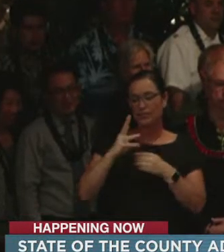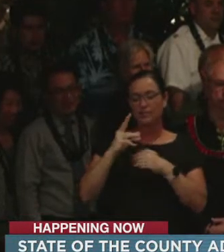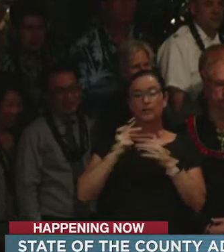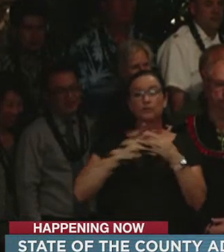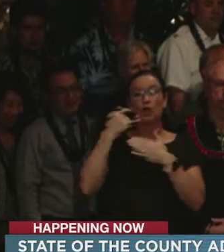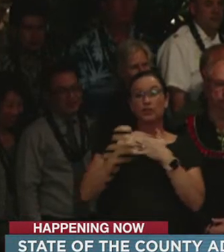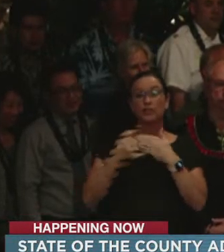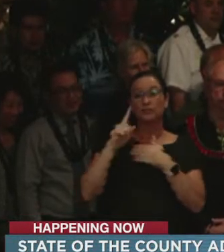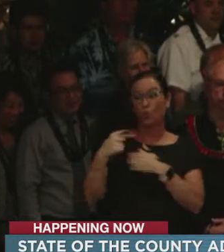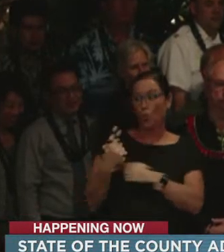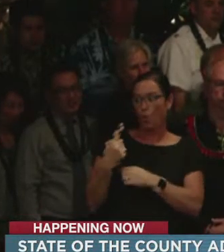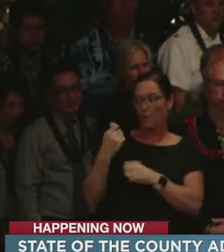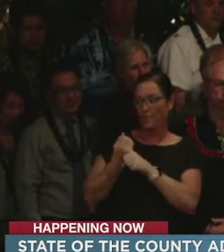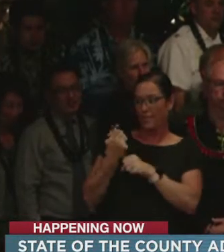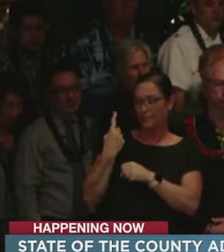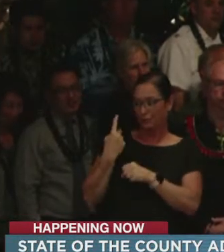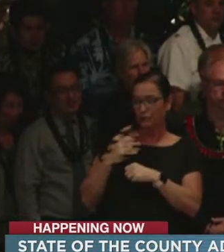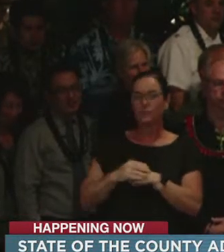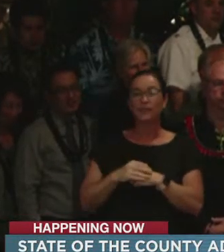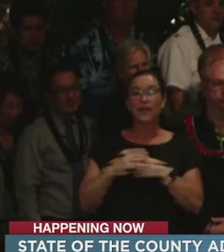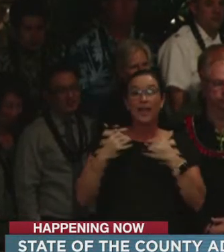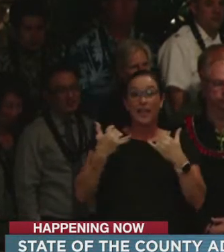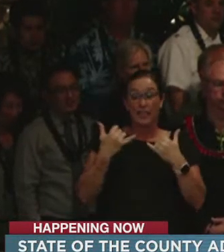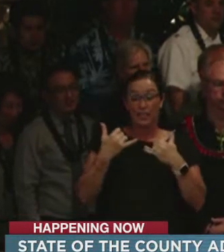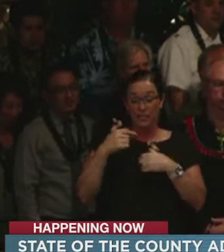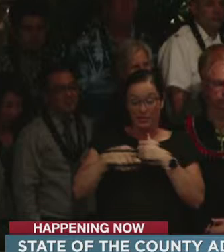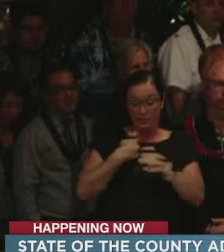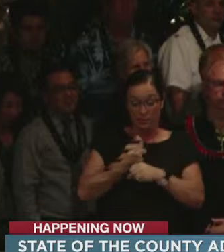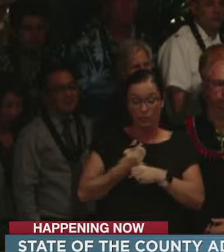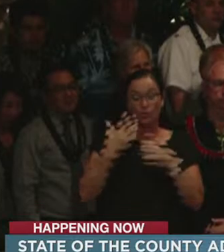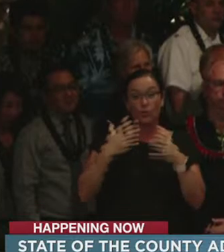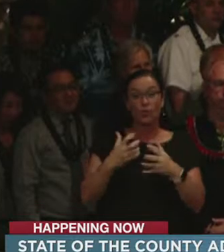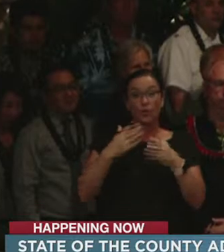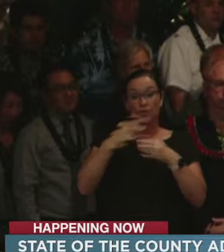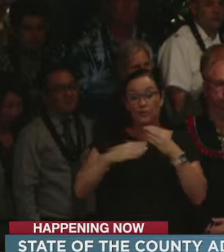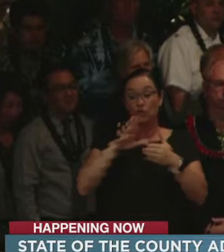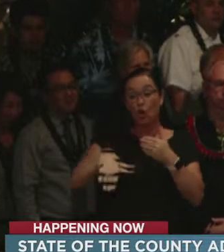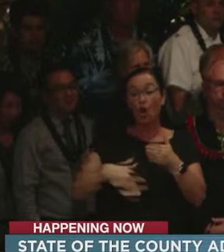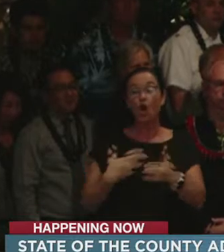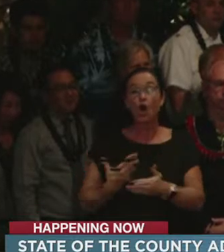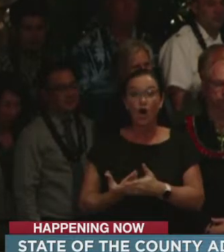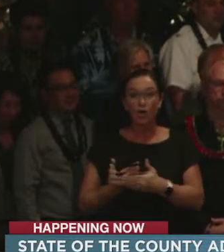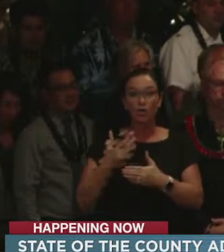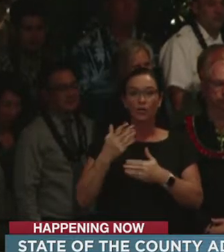By the end of this year, we plan to finish all planned park upgrades for a total of